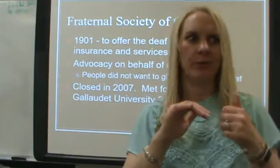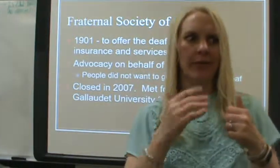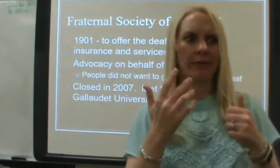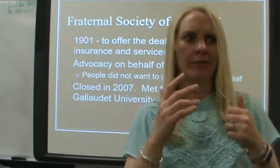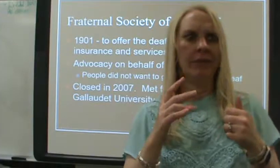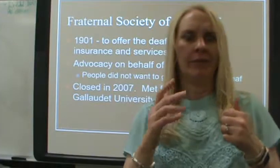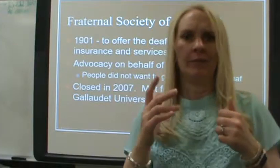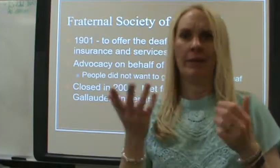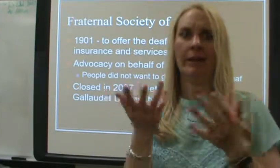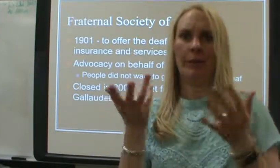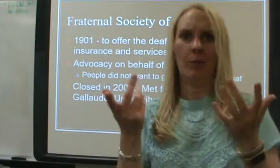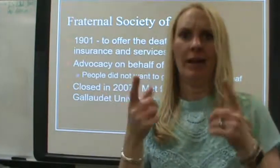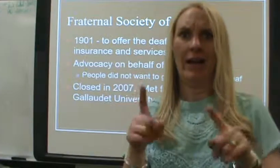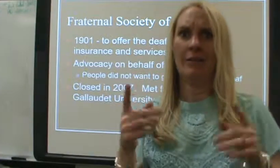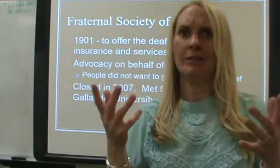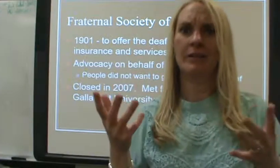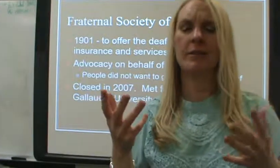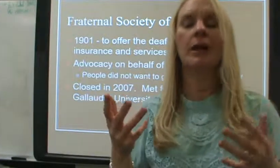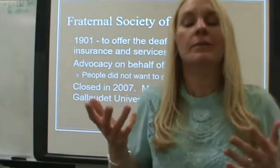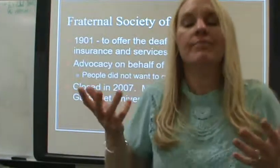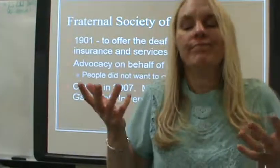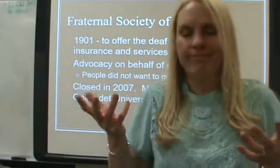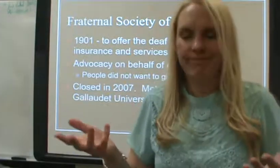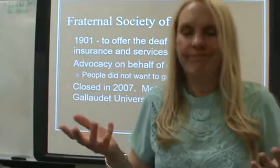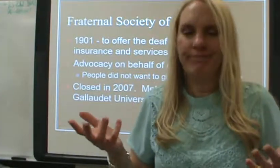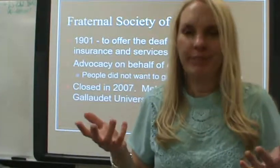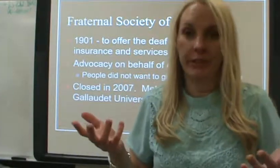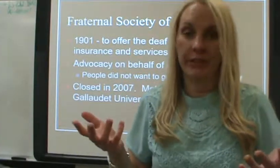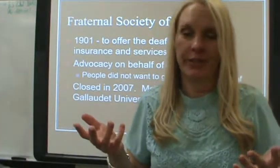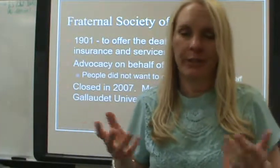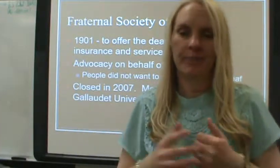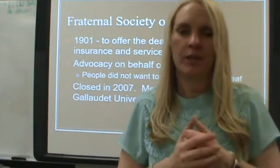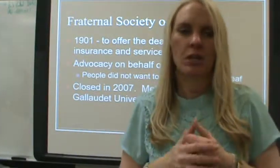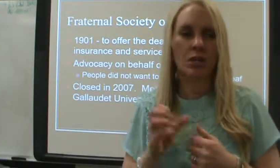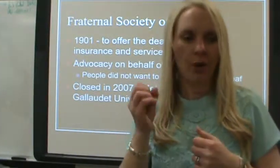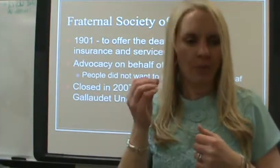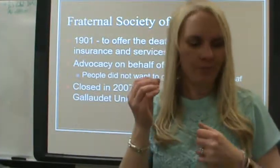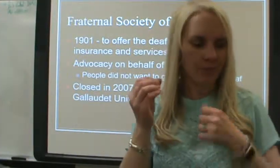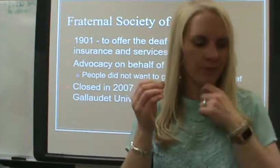like, man, like what happens? There you go. So,